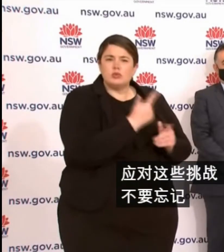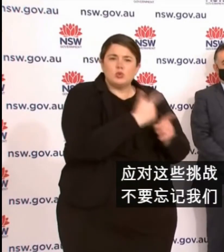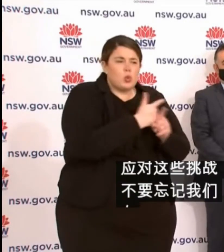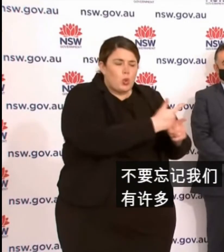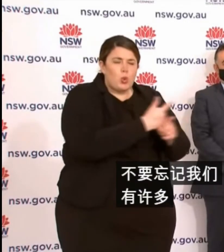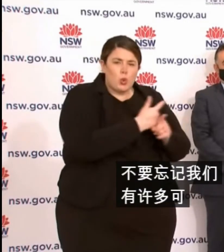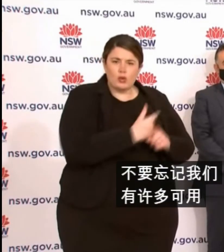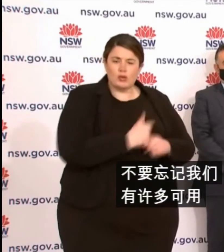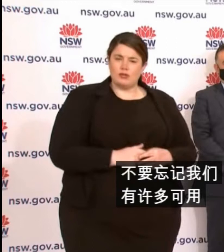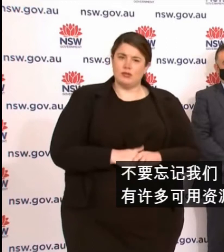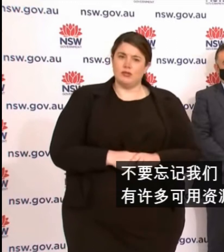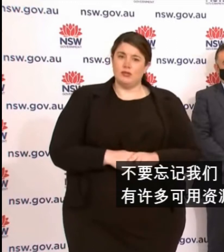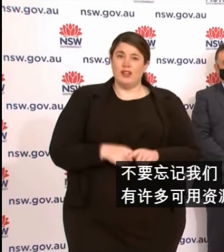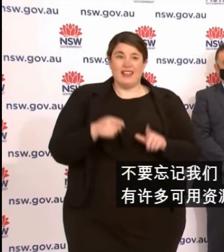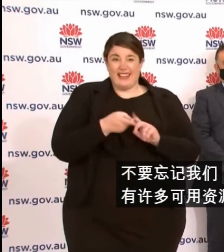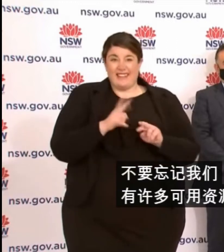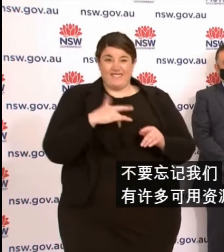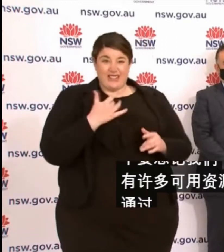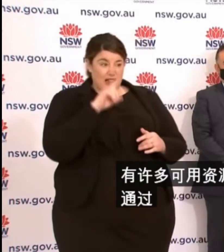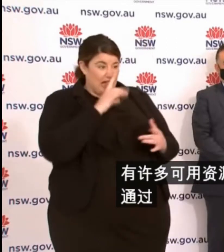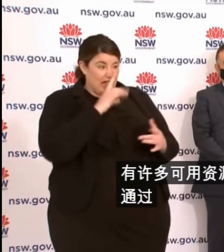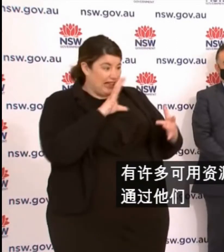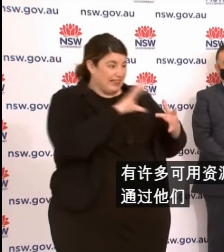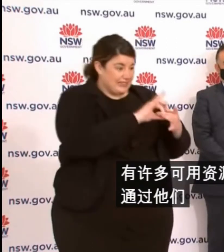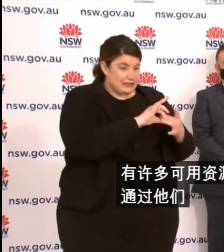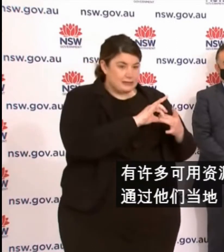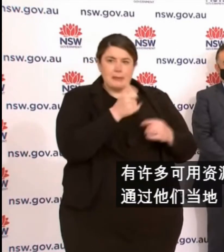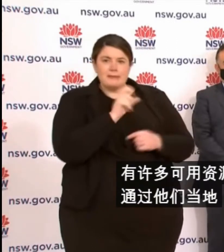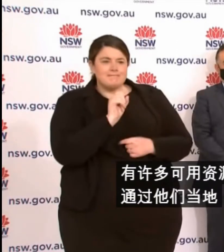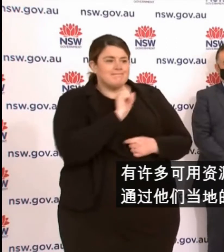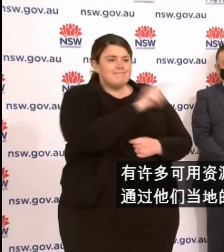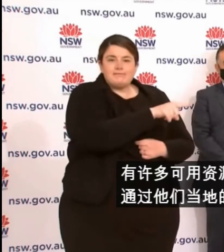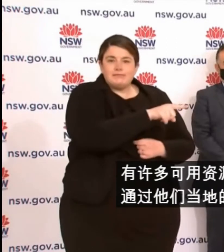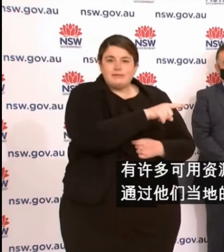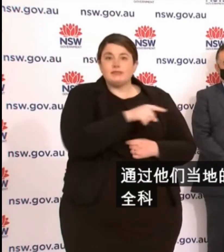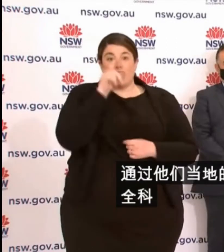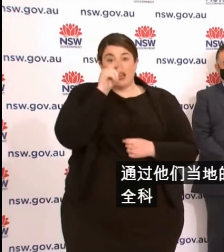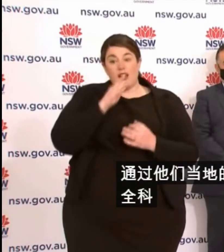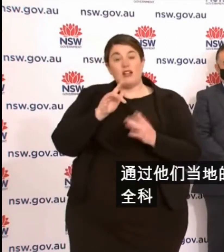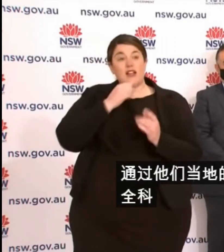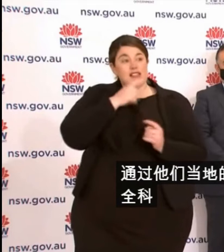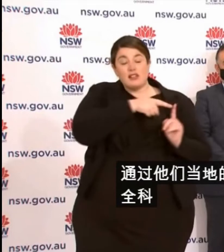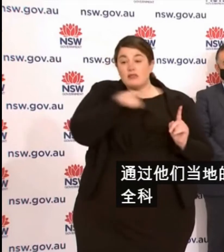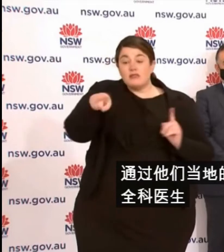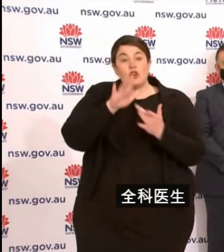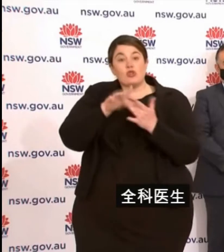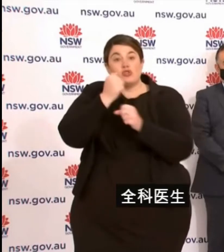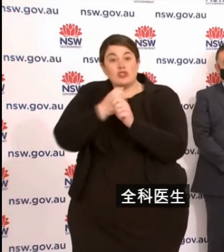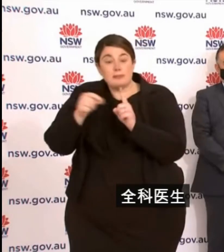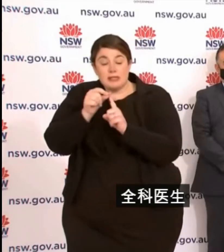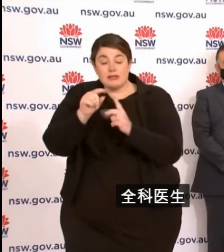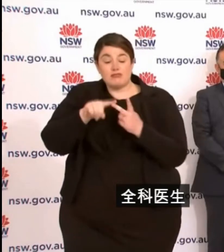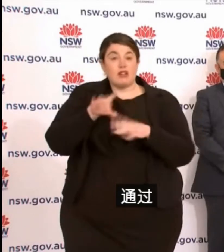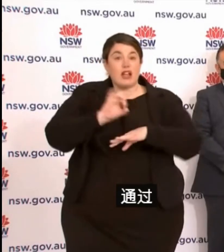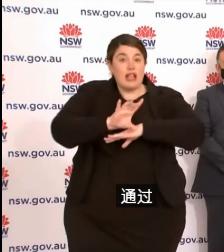number of resources that are available to individuals through their local general practice, through counselling